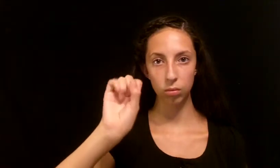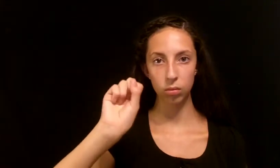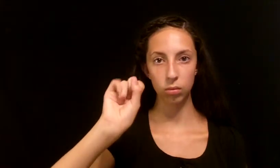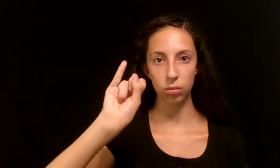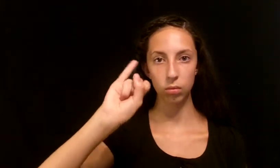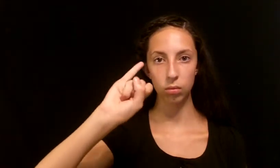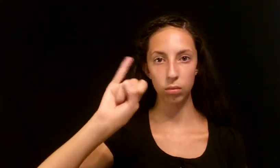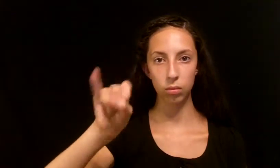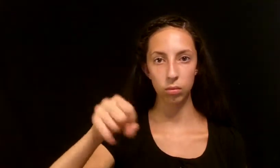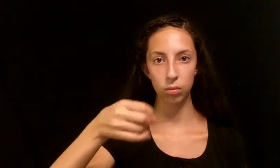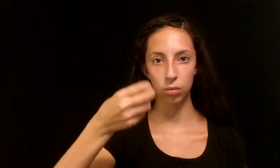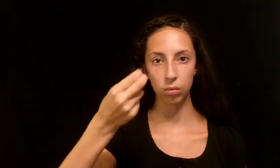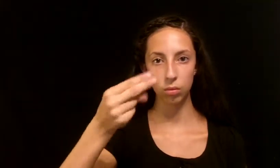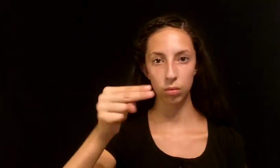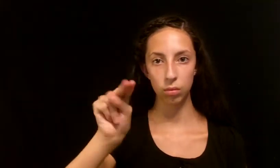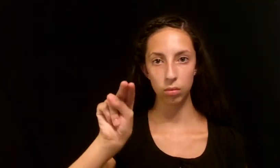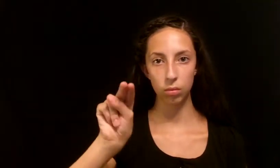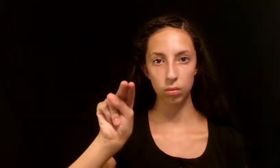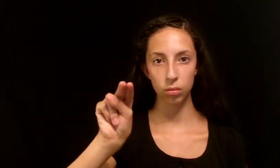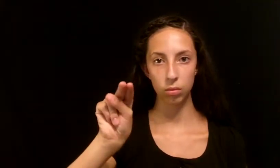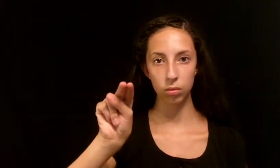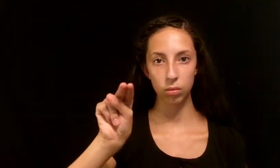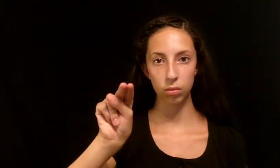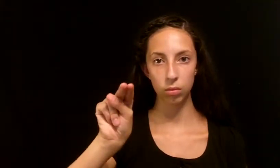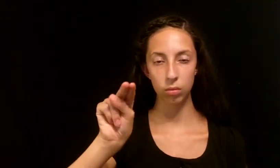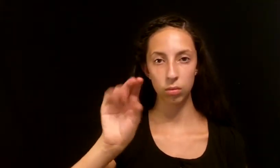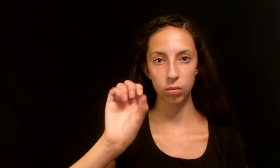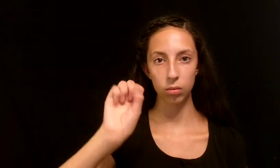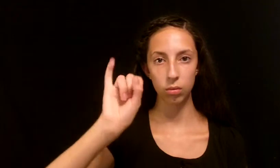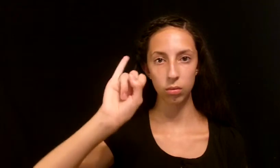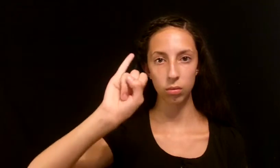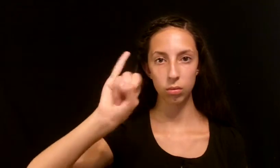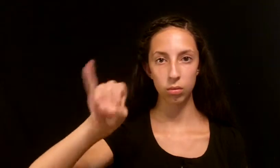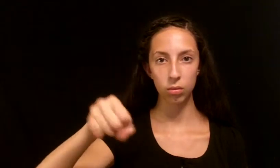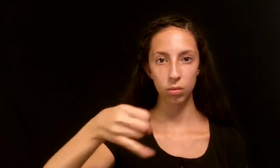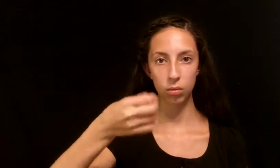be J-O-H-N. One more time, John.